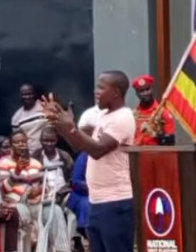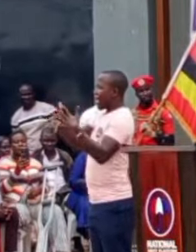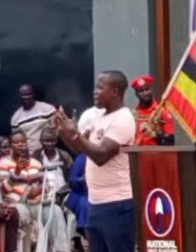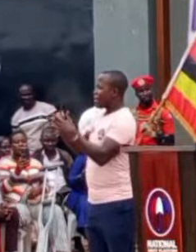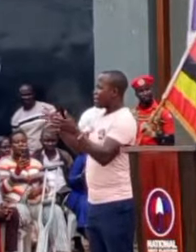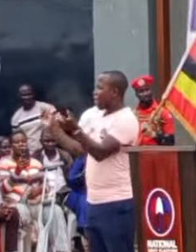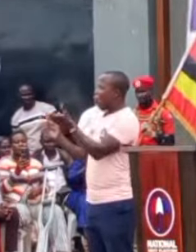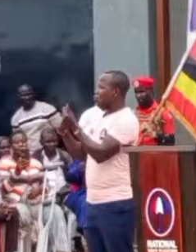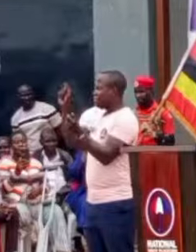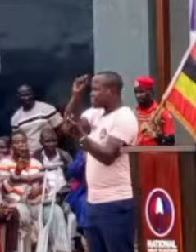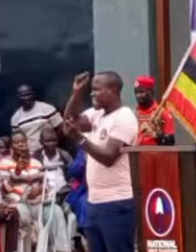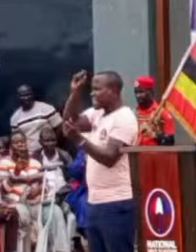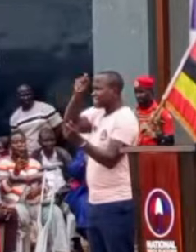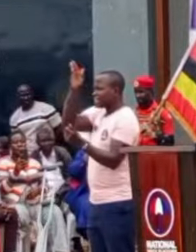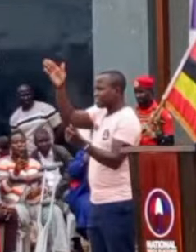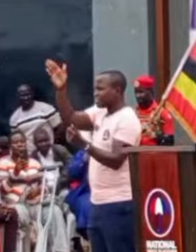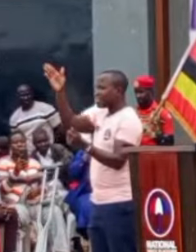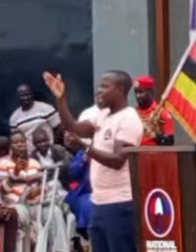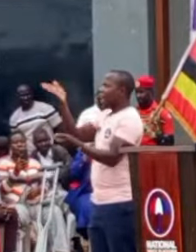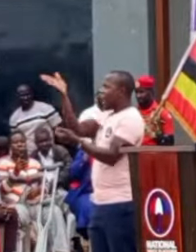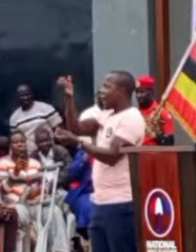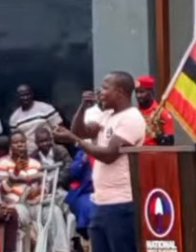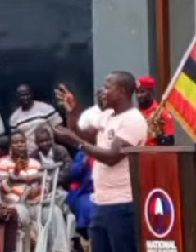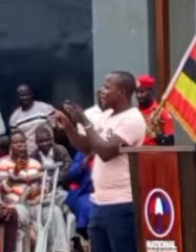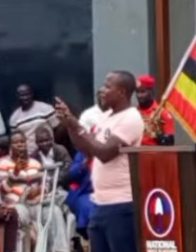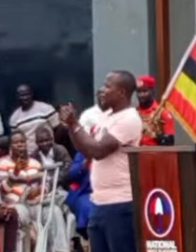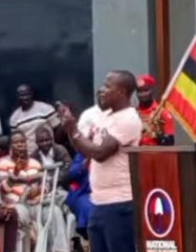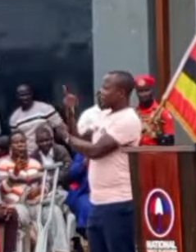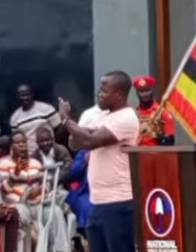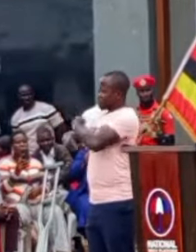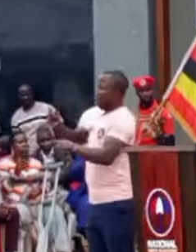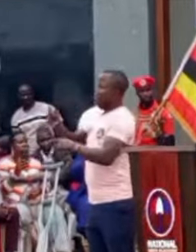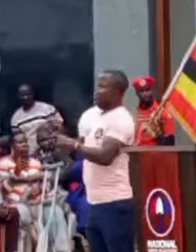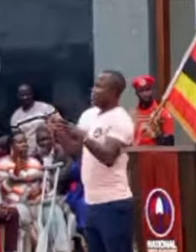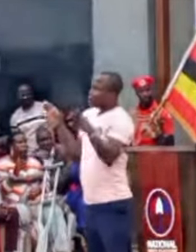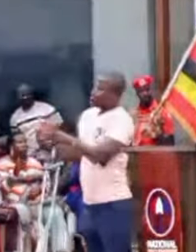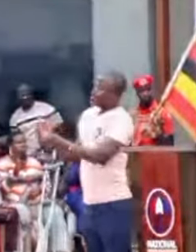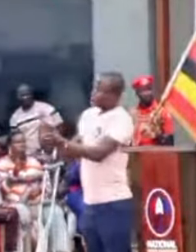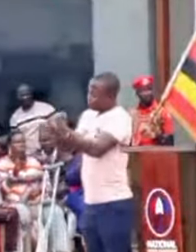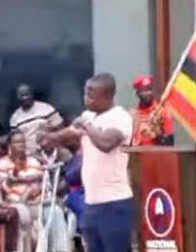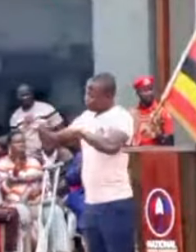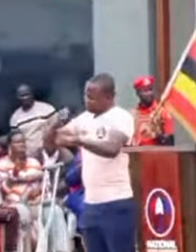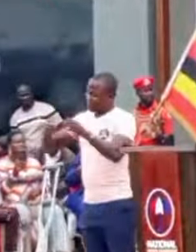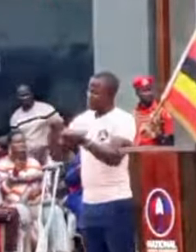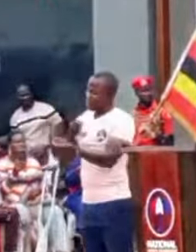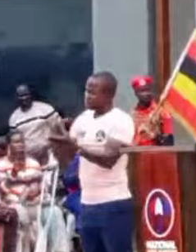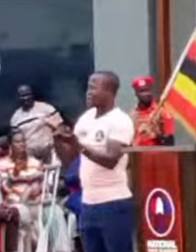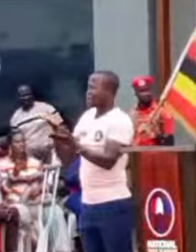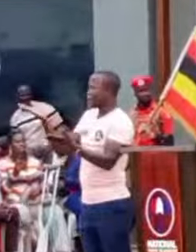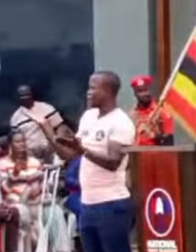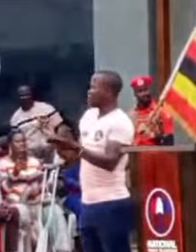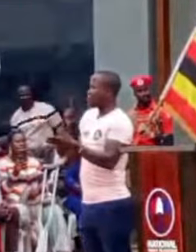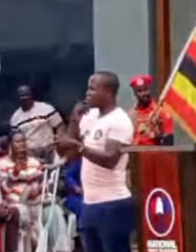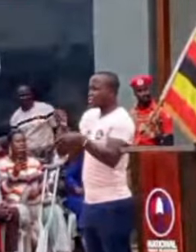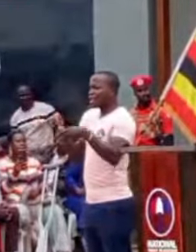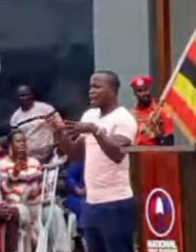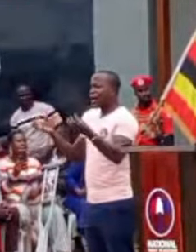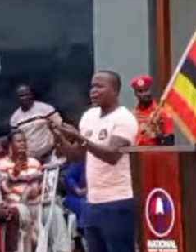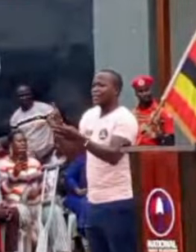abazibe abalina obulemu obw'ebika ebyenjawulo mulabe how special they are mulabe talanta ze